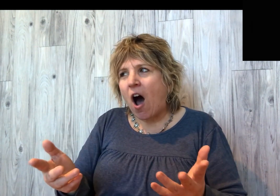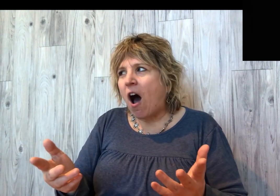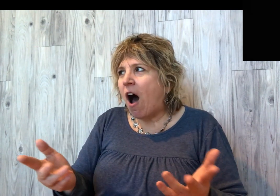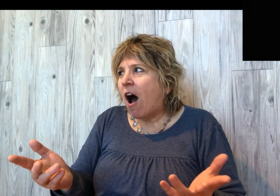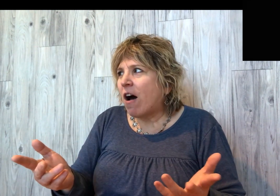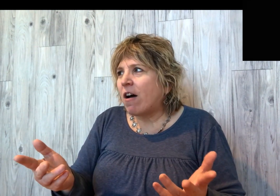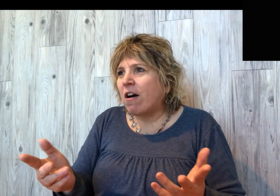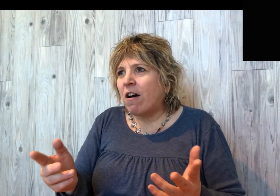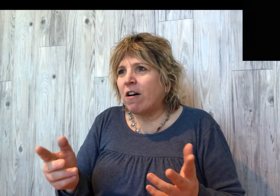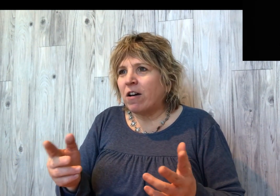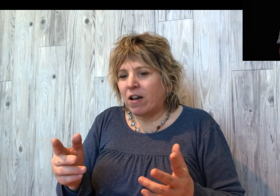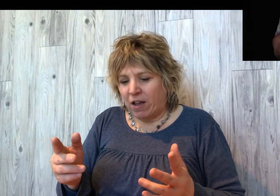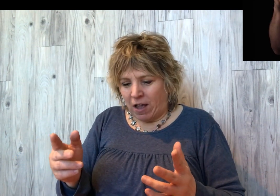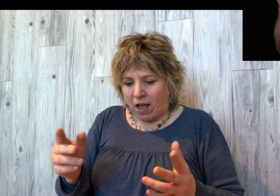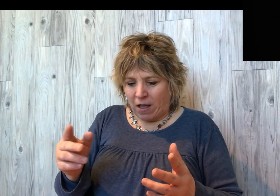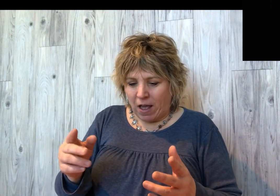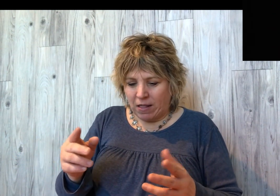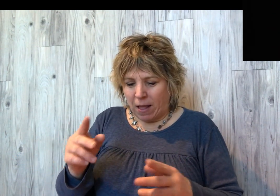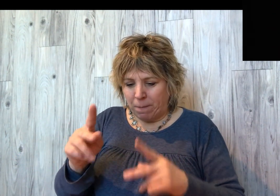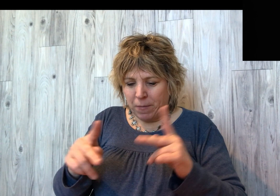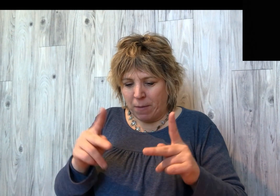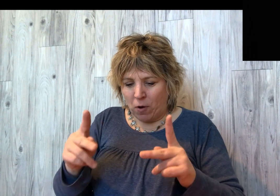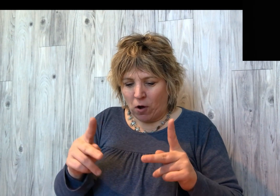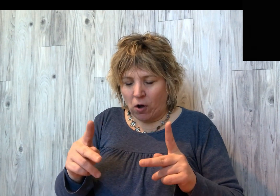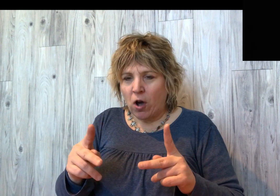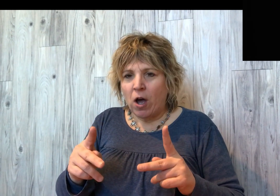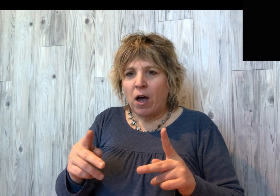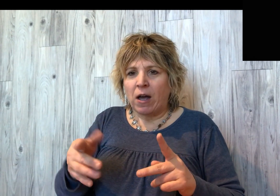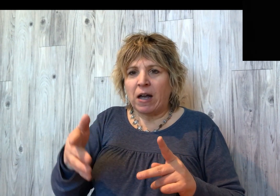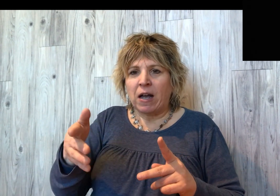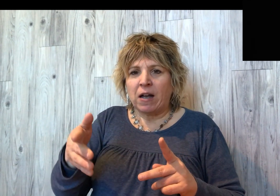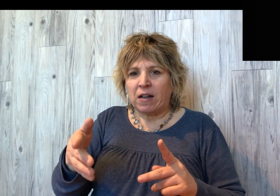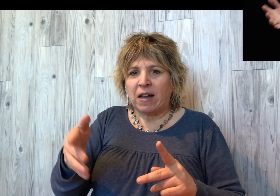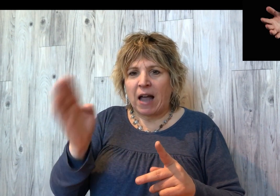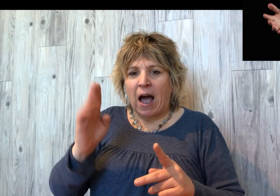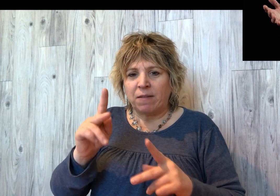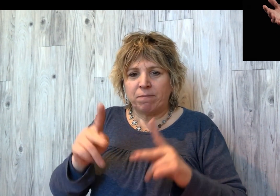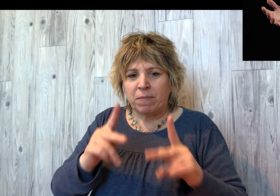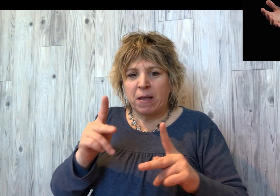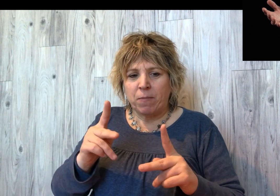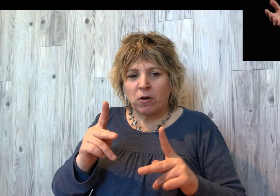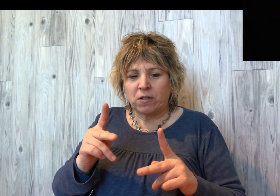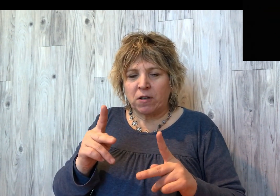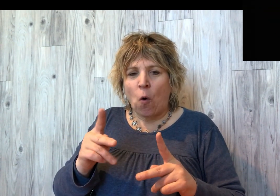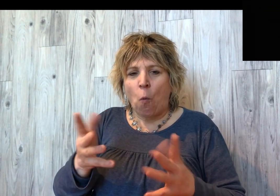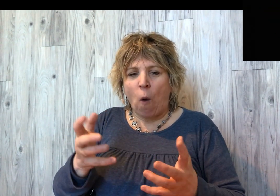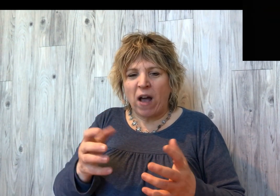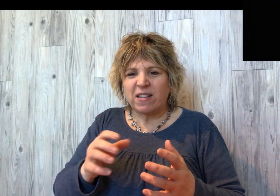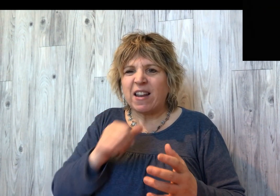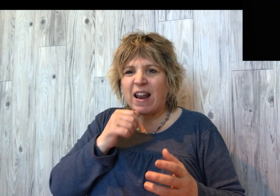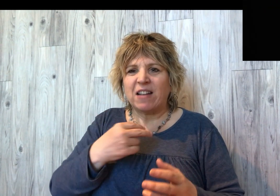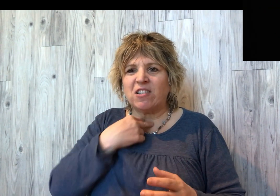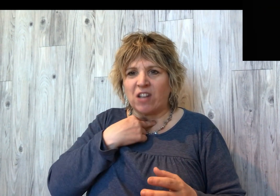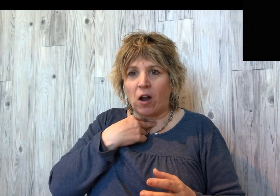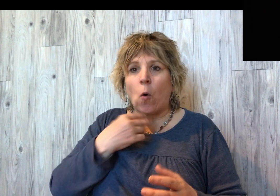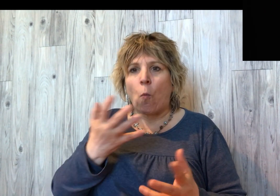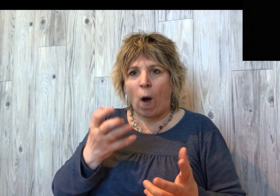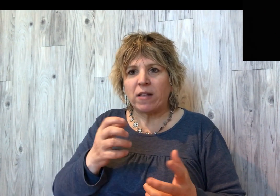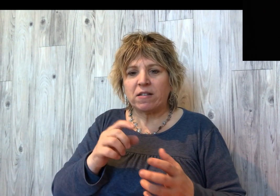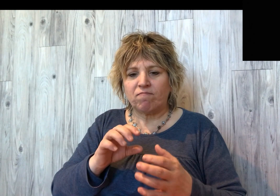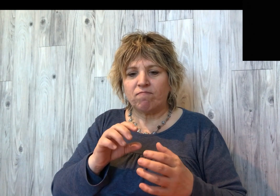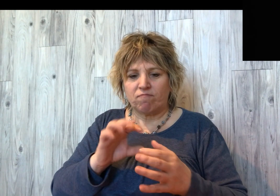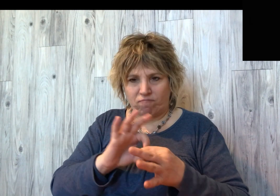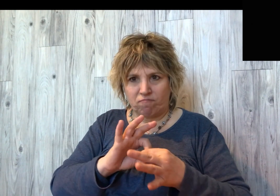love of Jesus, getting people unstuck. And that's what I love. That's what God wants, right? You know, years and years and